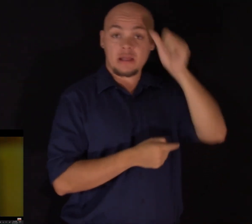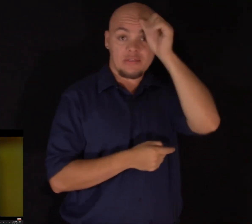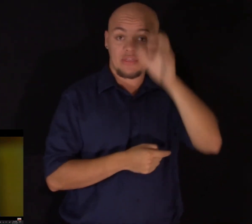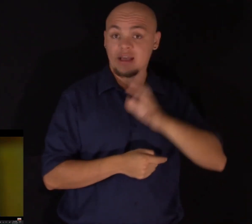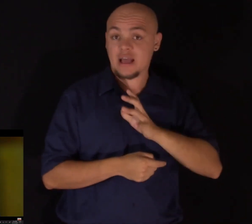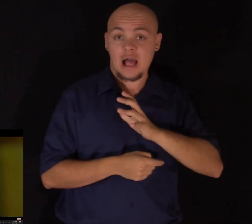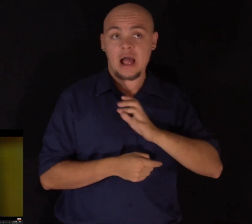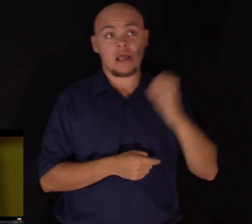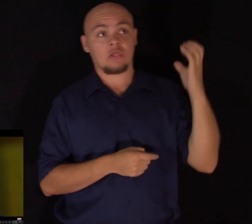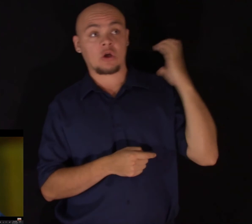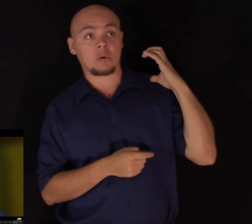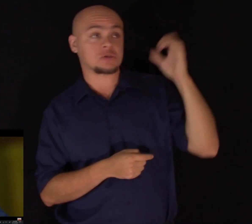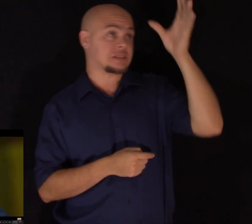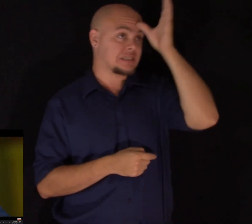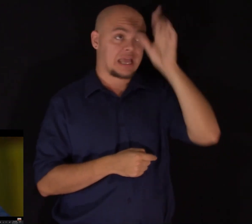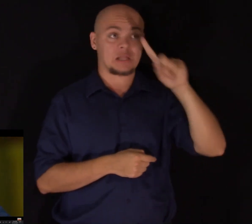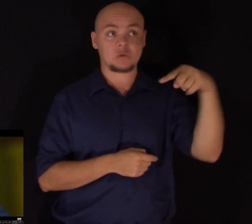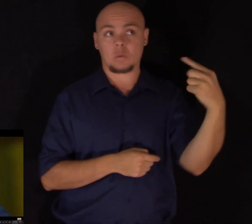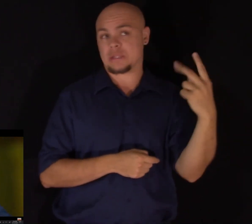and the dads.